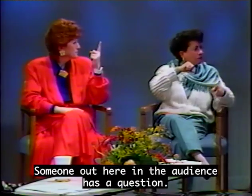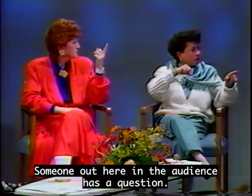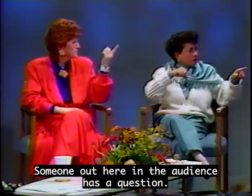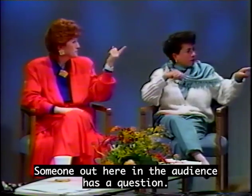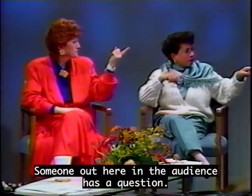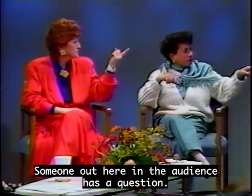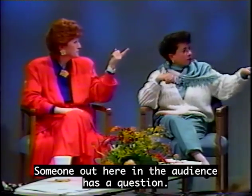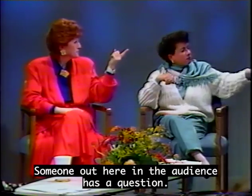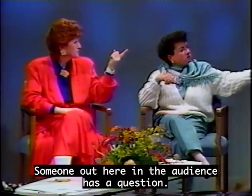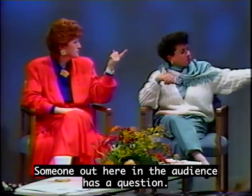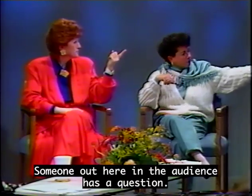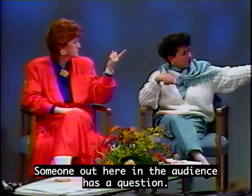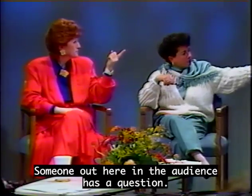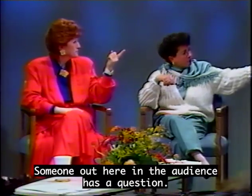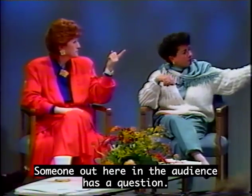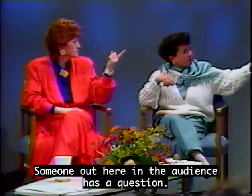There's someone out here in the audience who has a question.